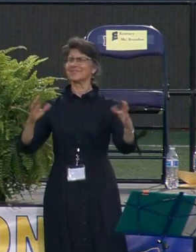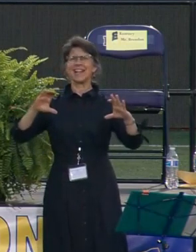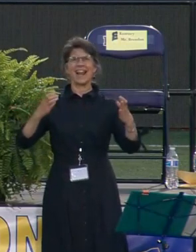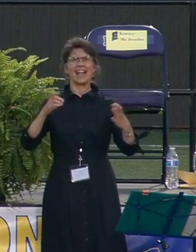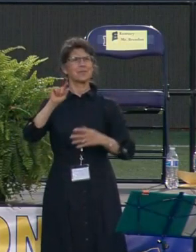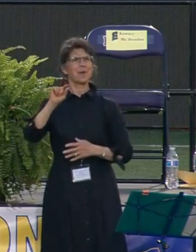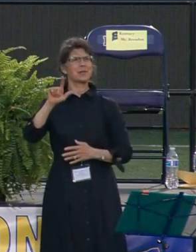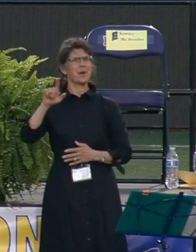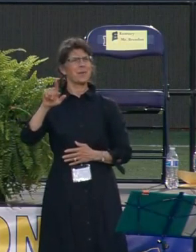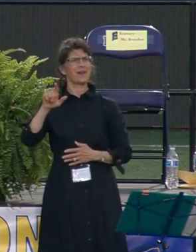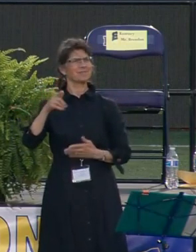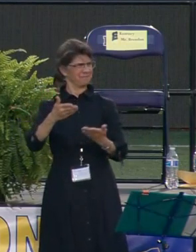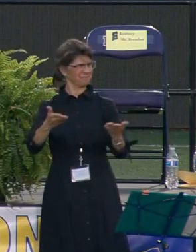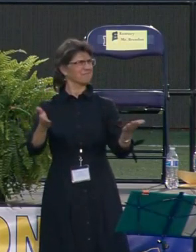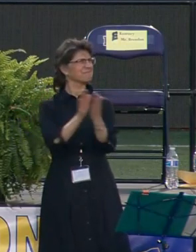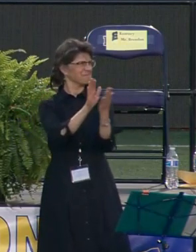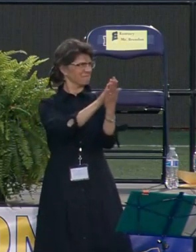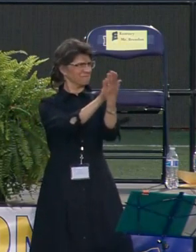2021?